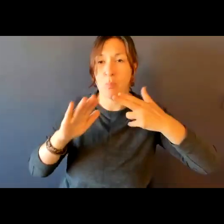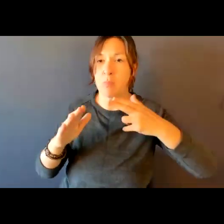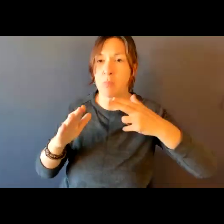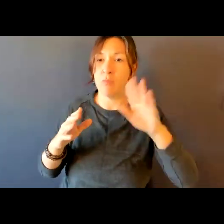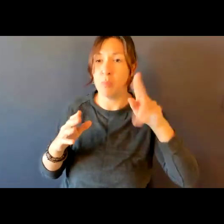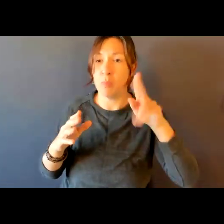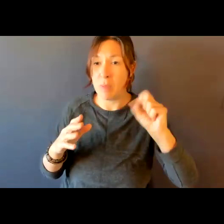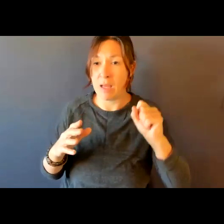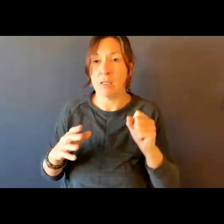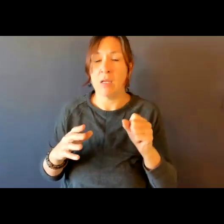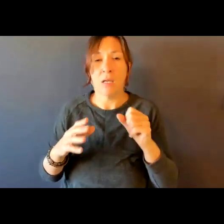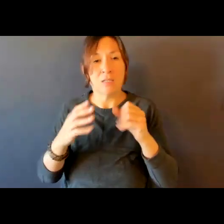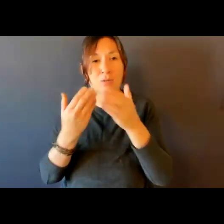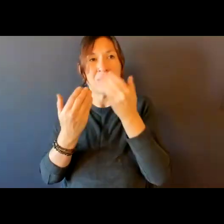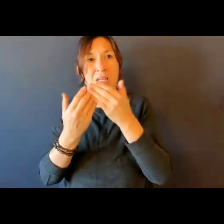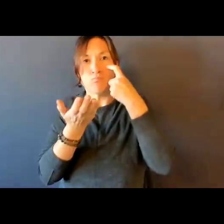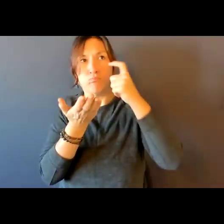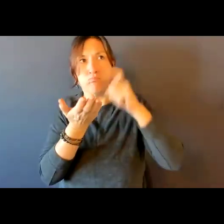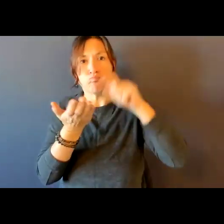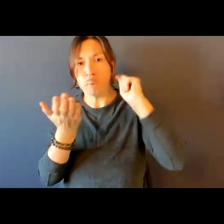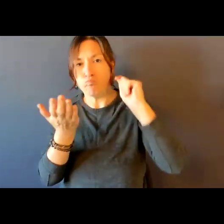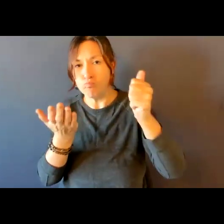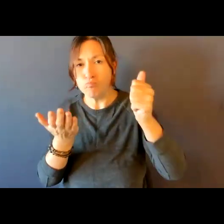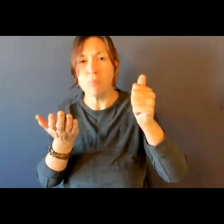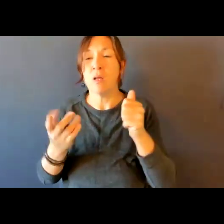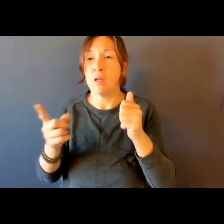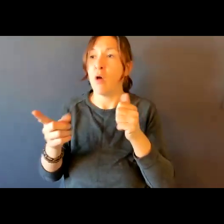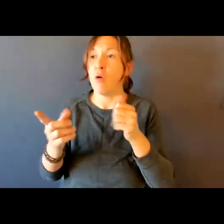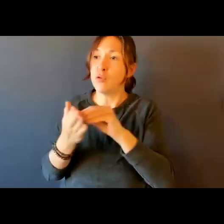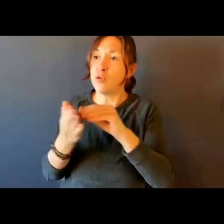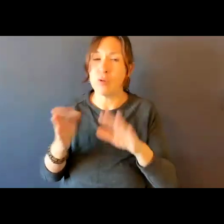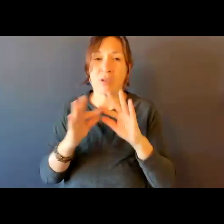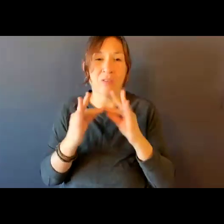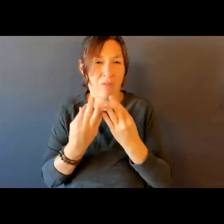recognizable to our students, families, and school communities.